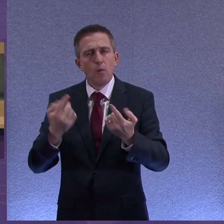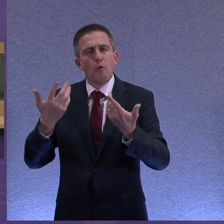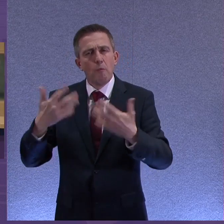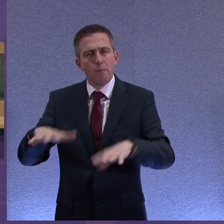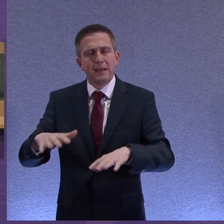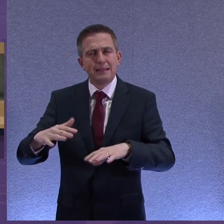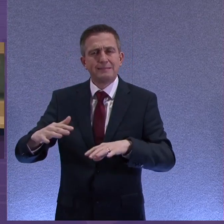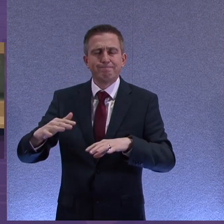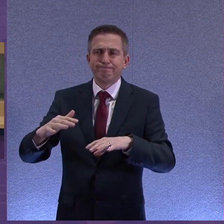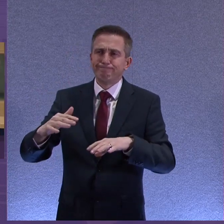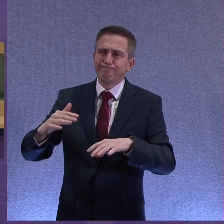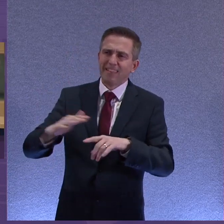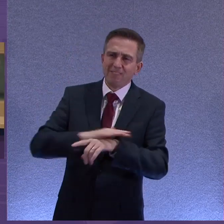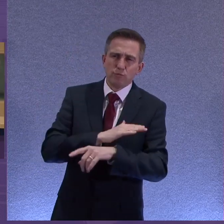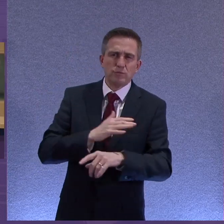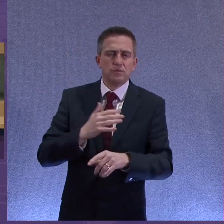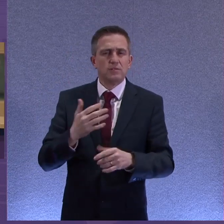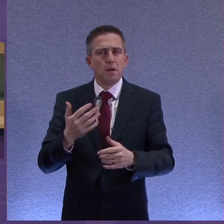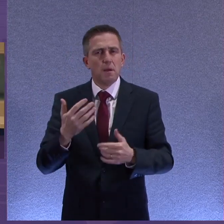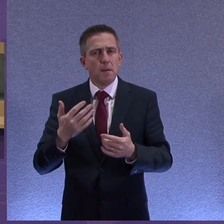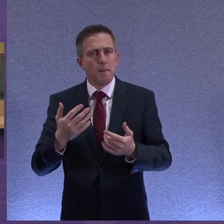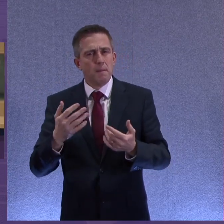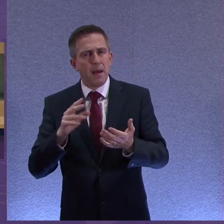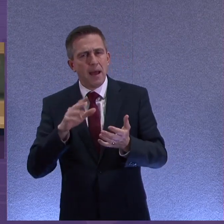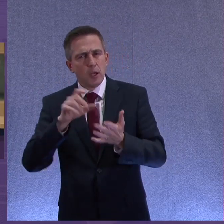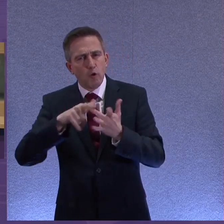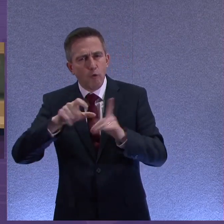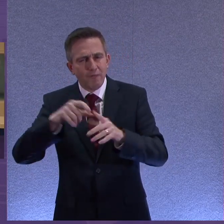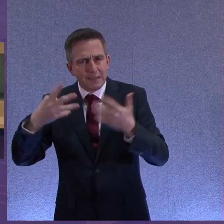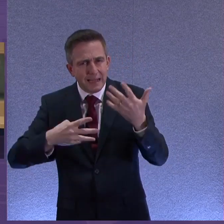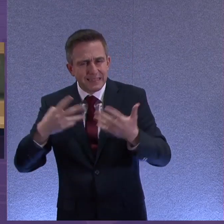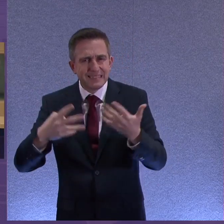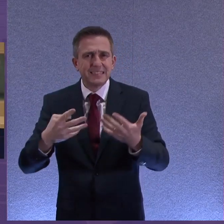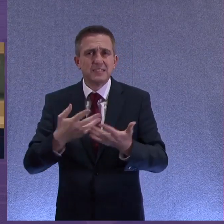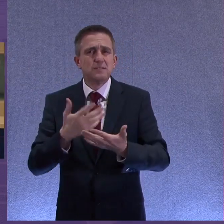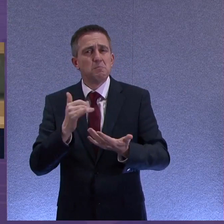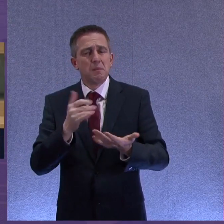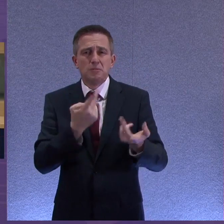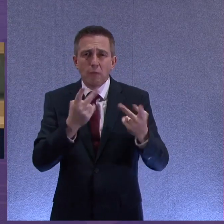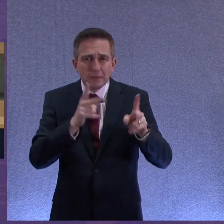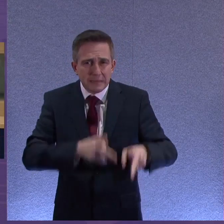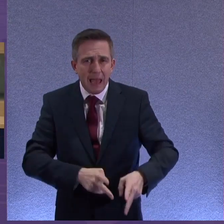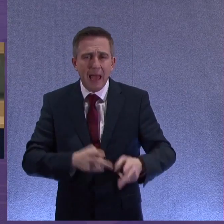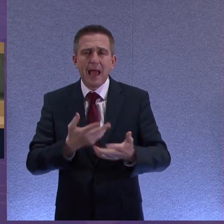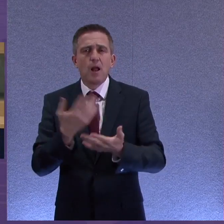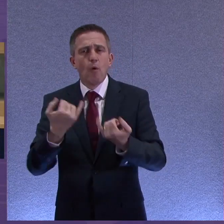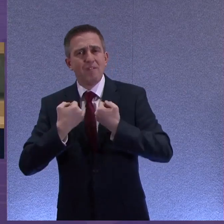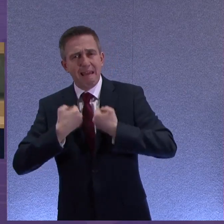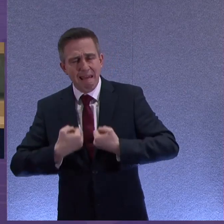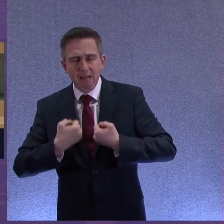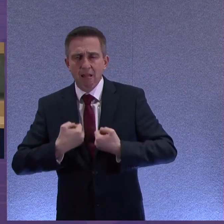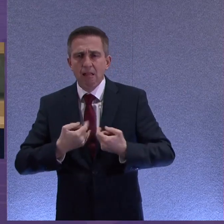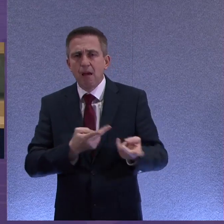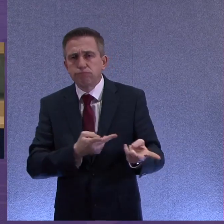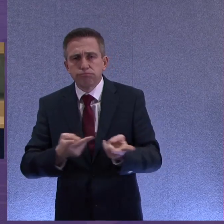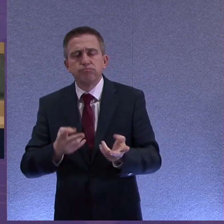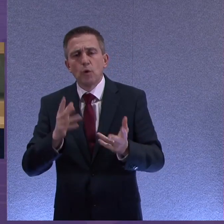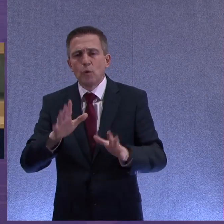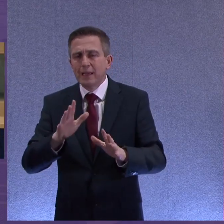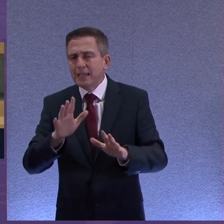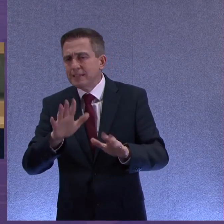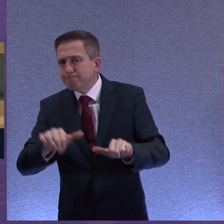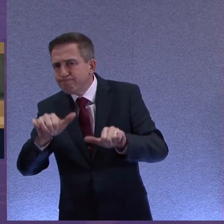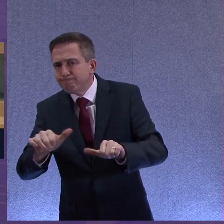virus, having lost a loved one or indeed being unwell at the moment, and we wish them a speedy recovery, and with